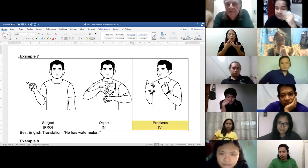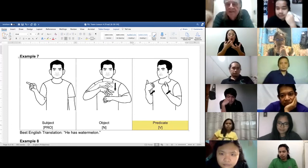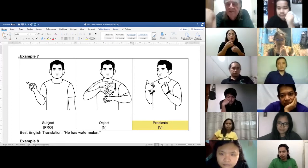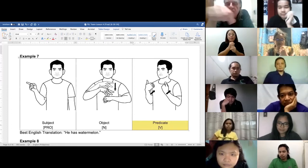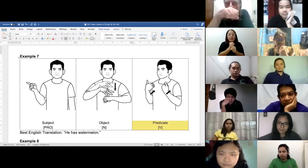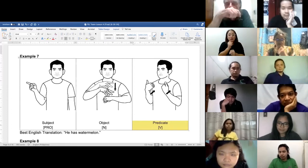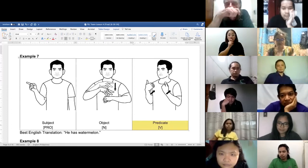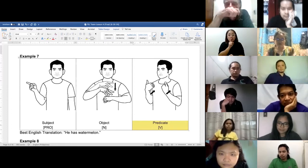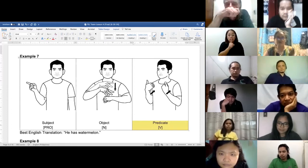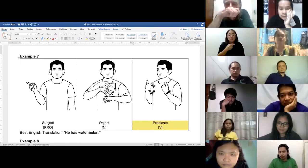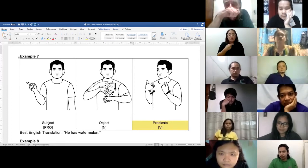whole process.